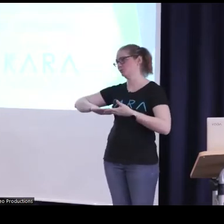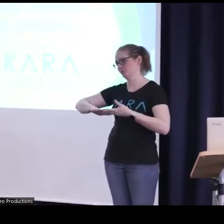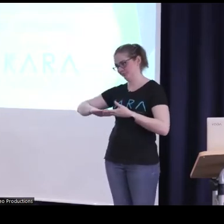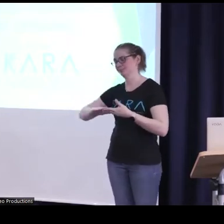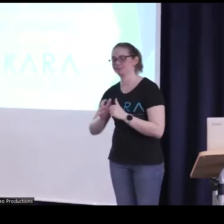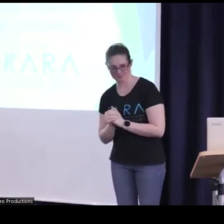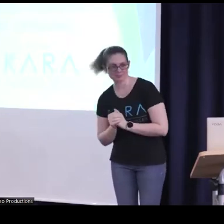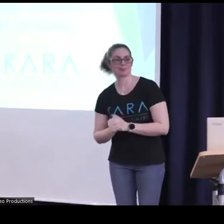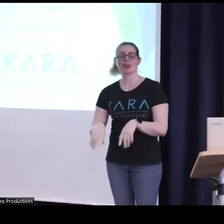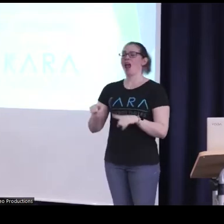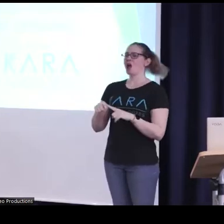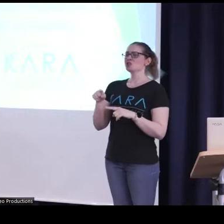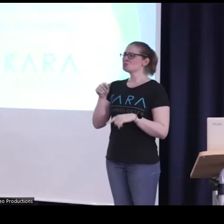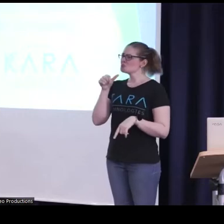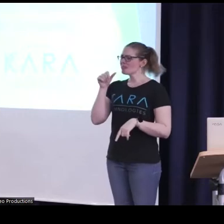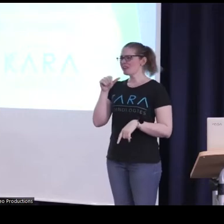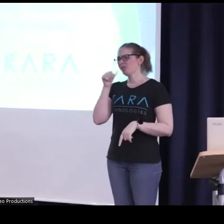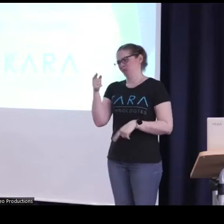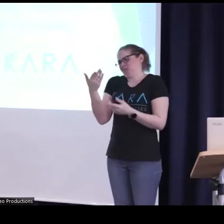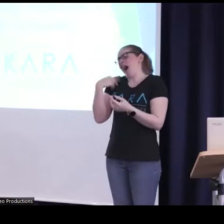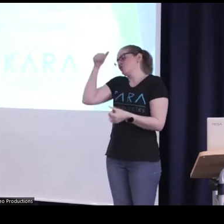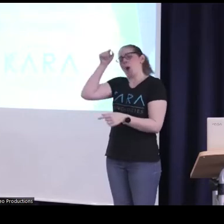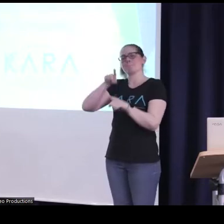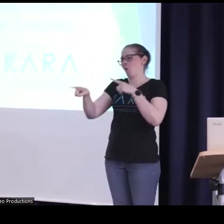I also am a sign language expert.